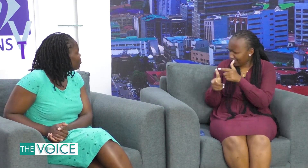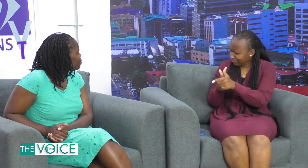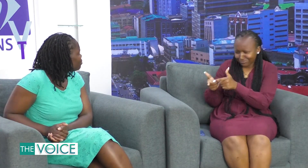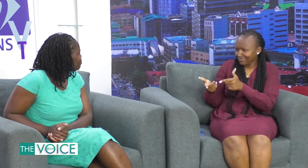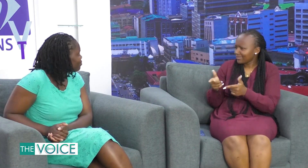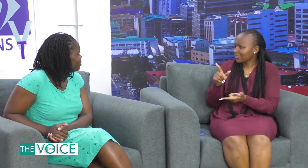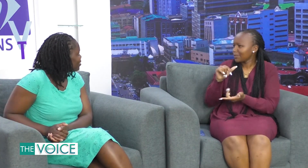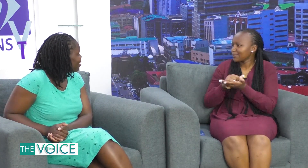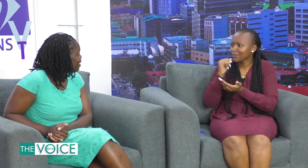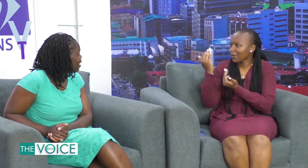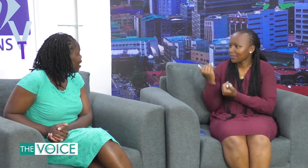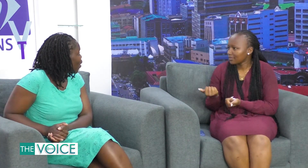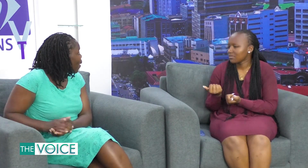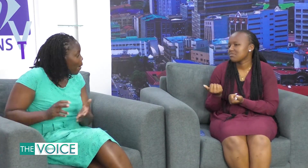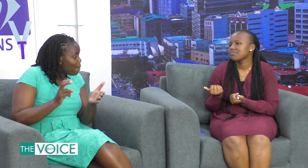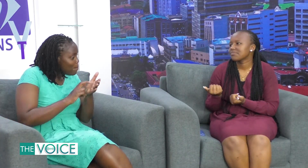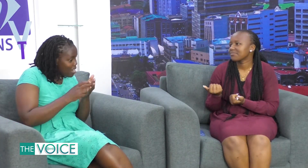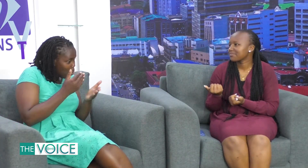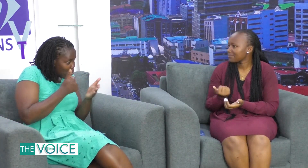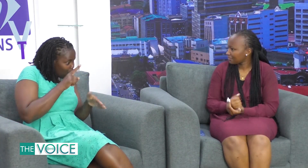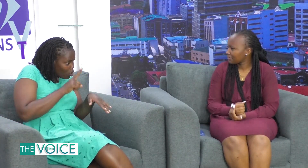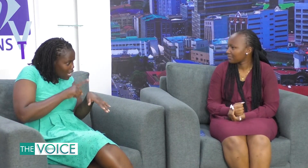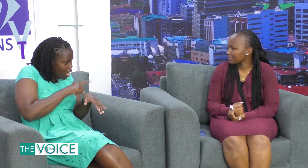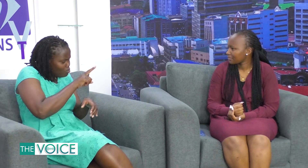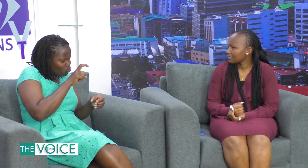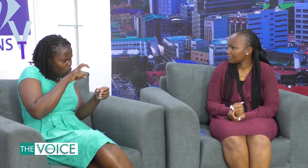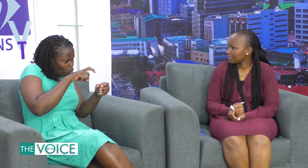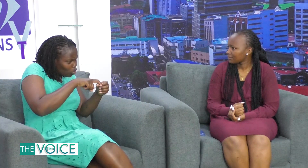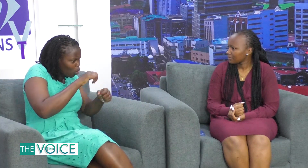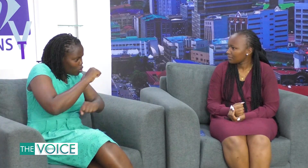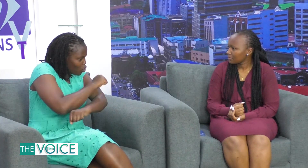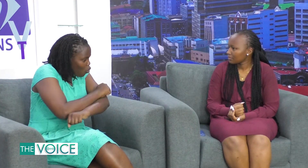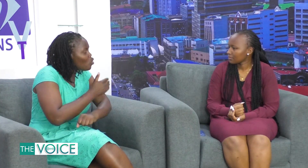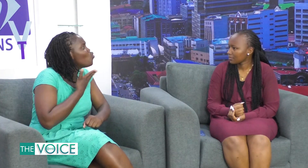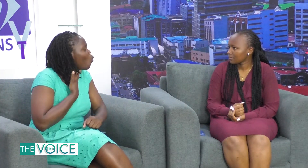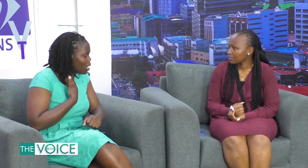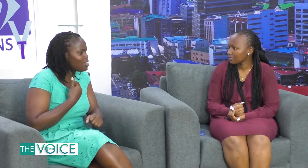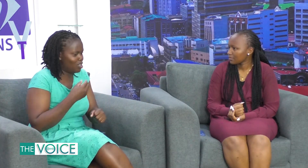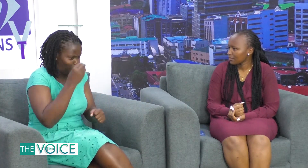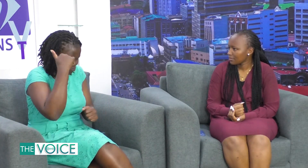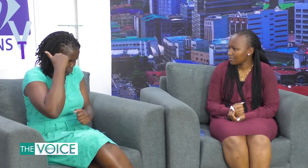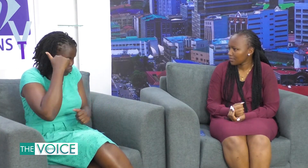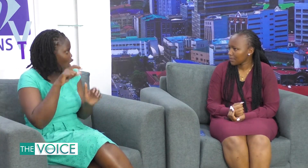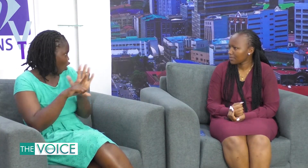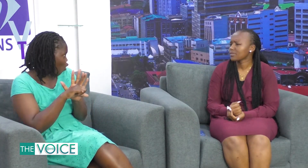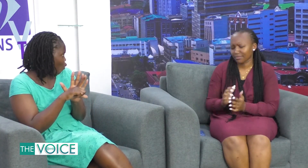and information science. And he was like, no, you wanted law to be a lawyer. What happened?